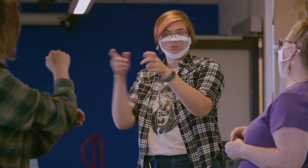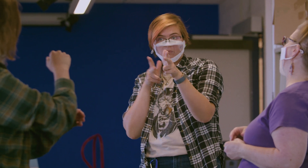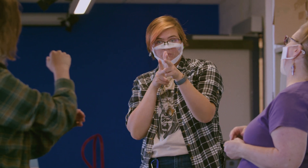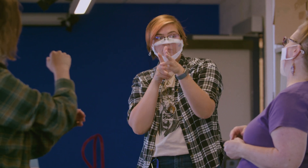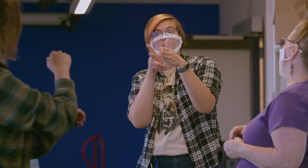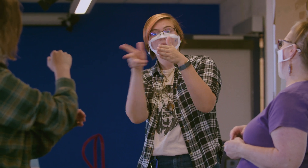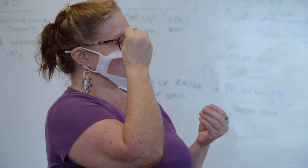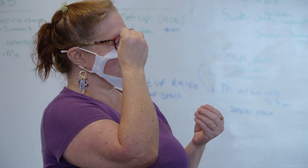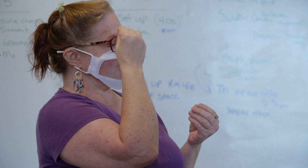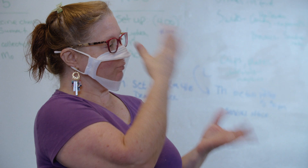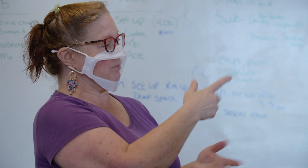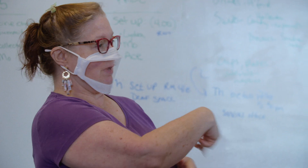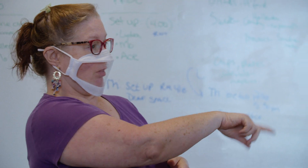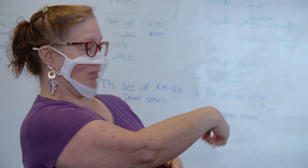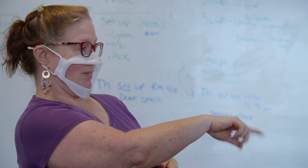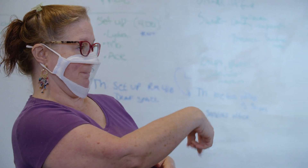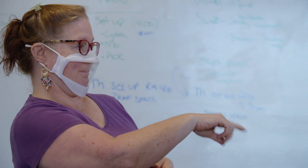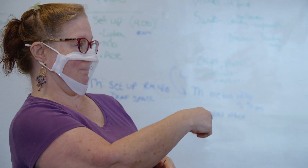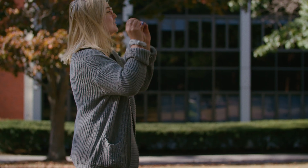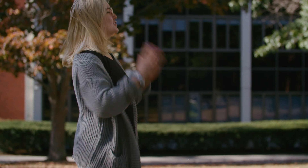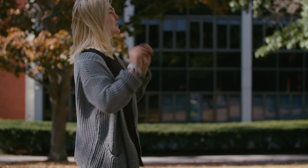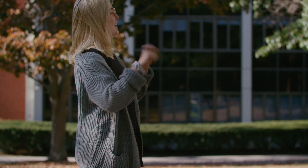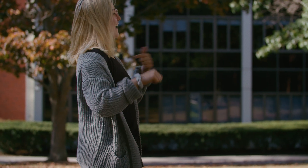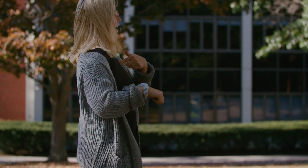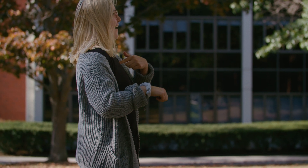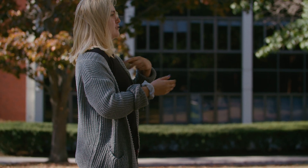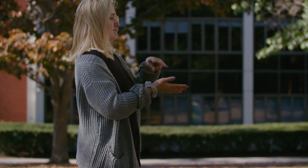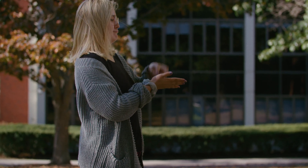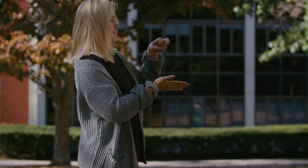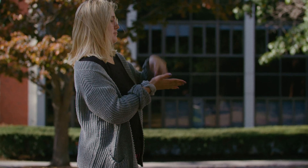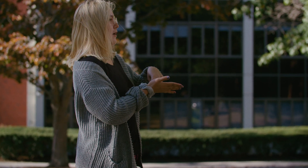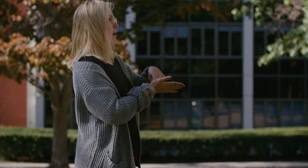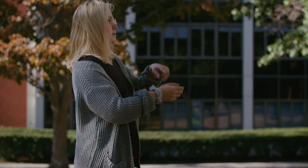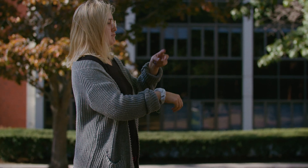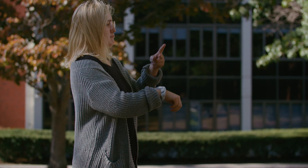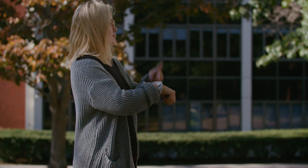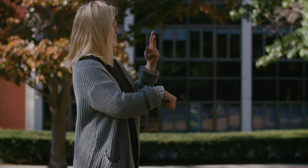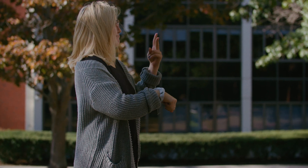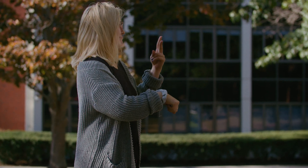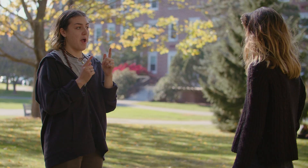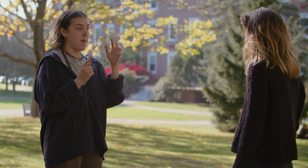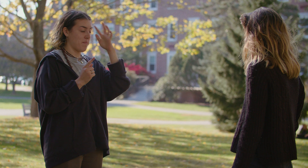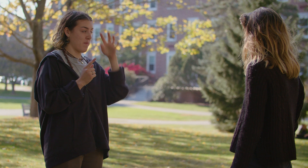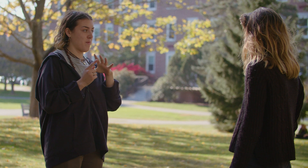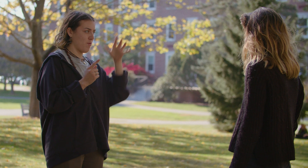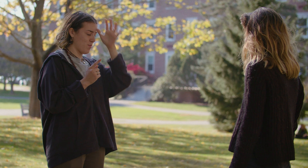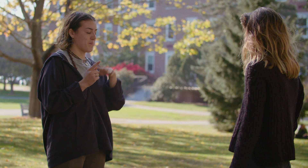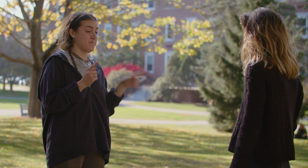a language. You're going to make mistakes. And to walk into a room called the Deaf Space and be surrounded by students